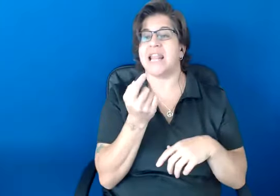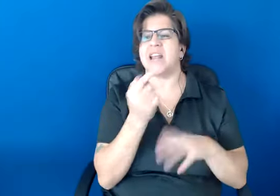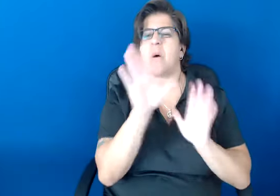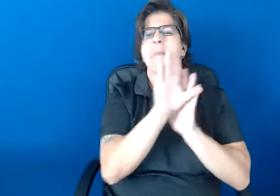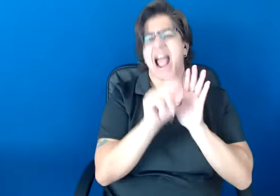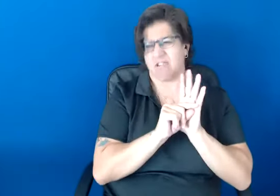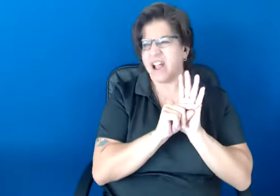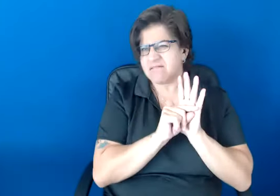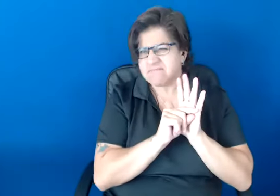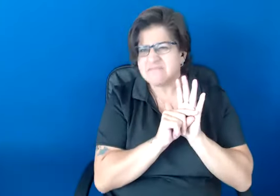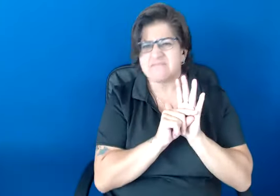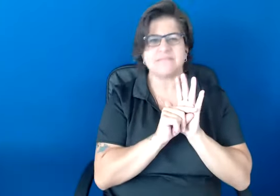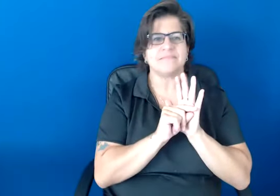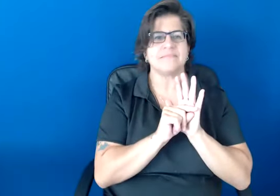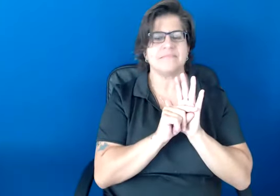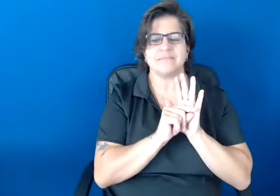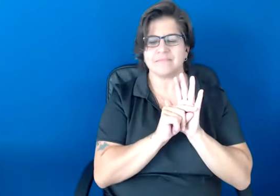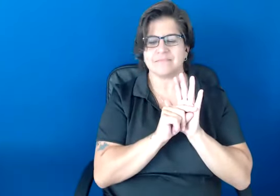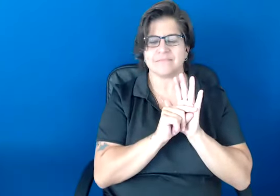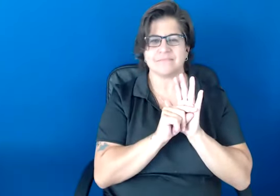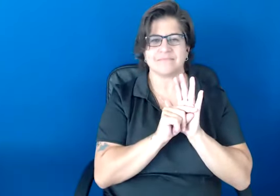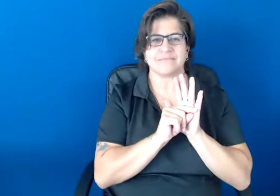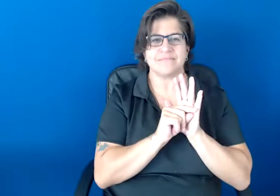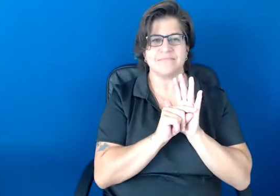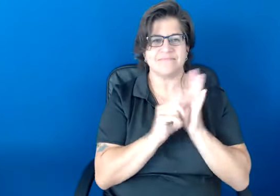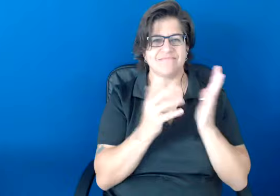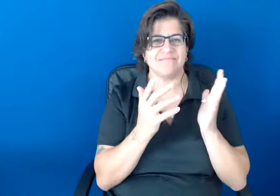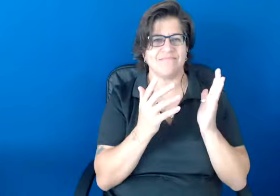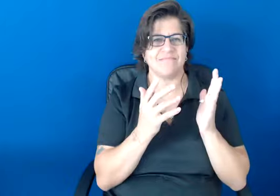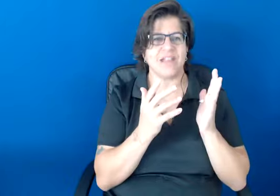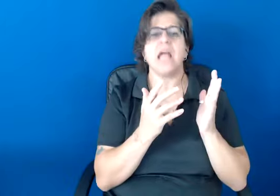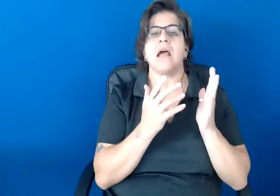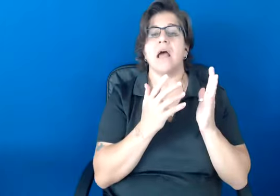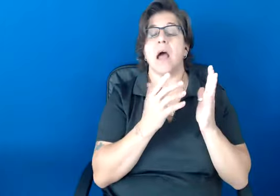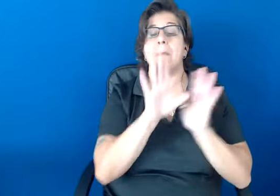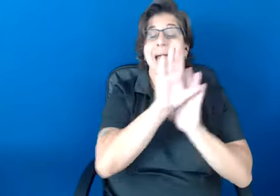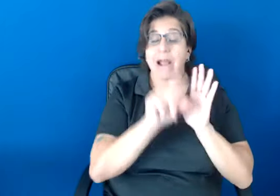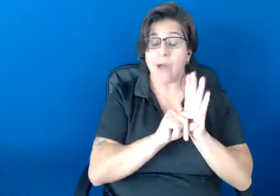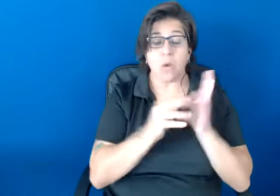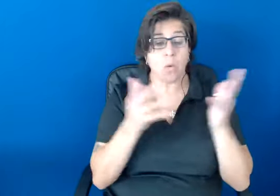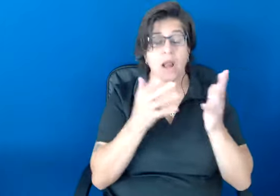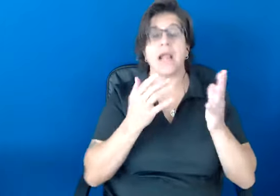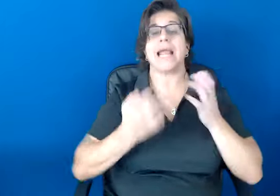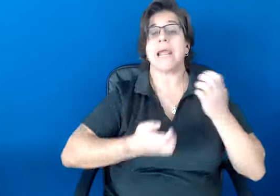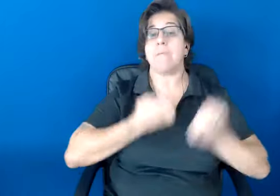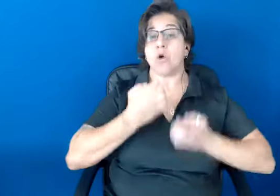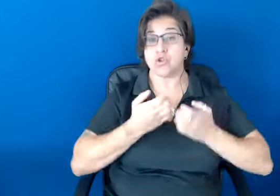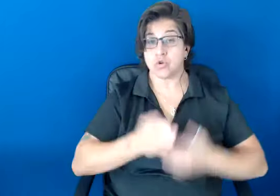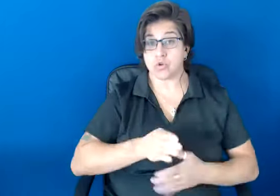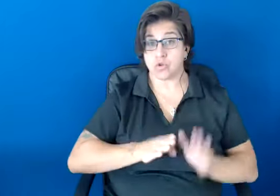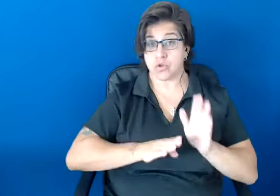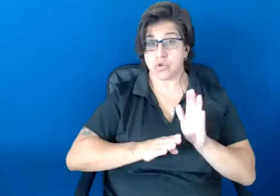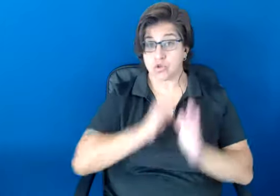background too, that about emotional sobriety, about my life, some of the things.